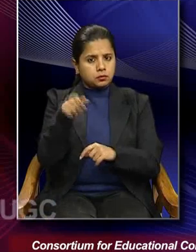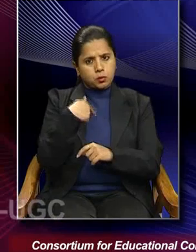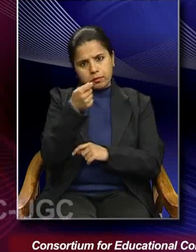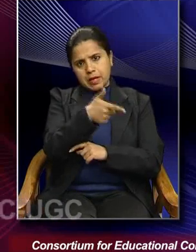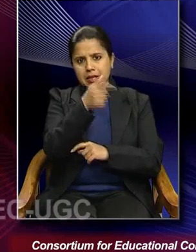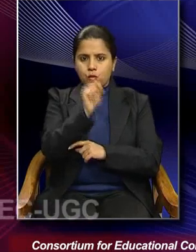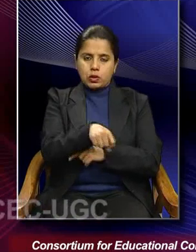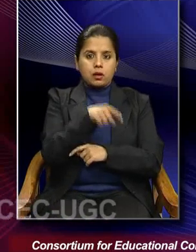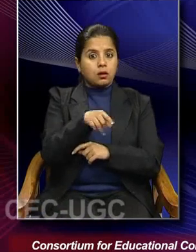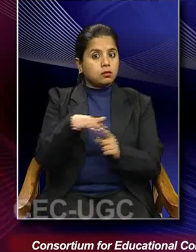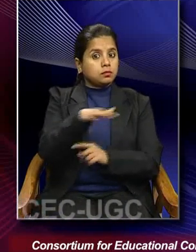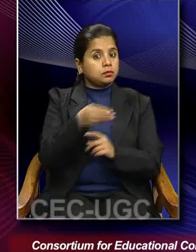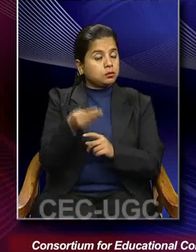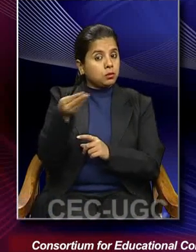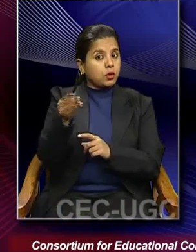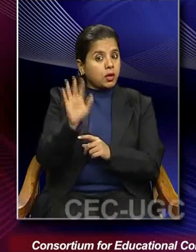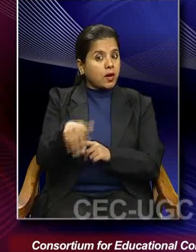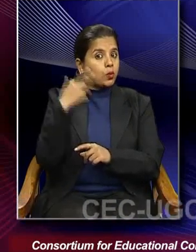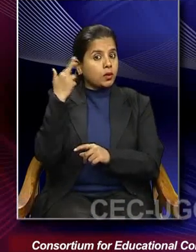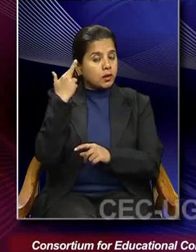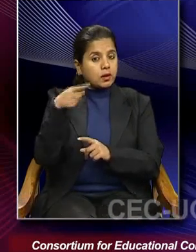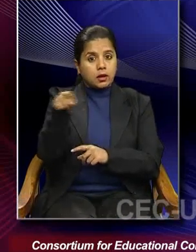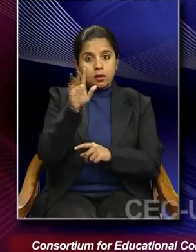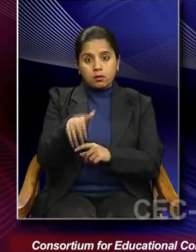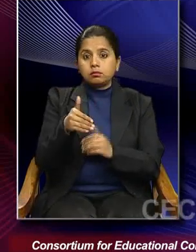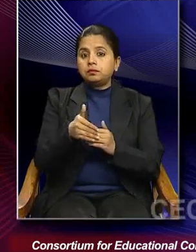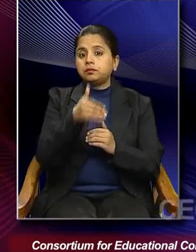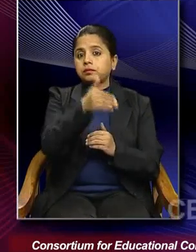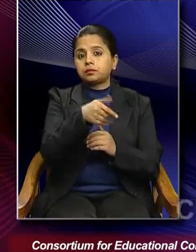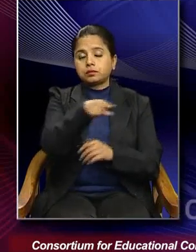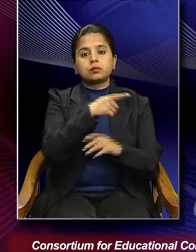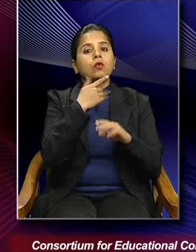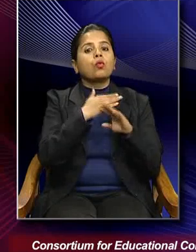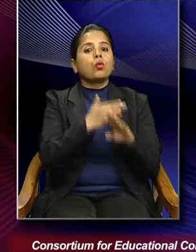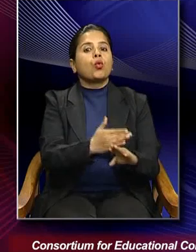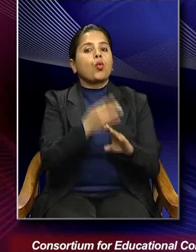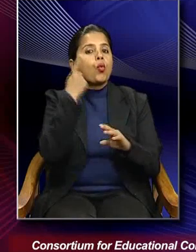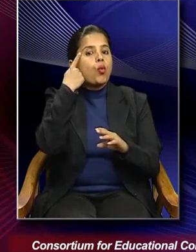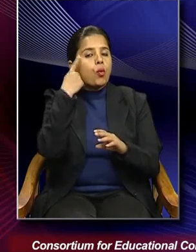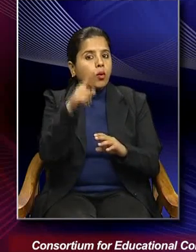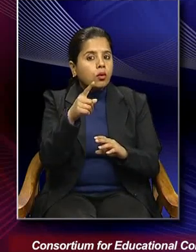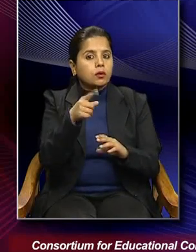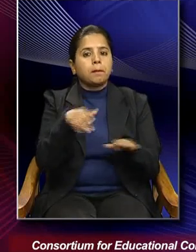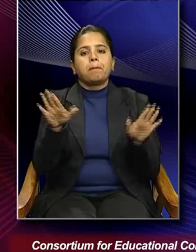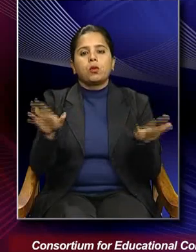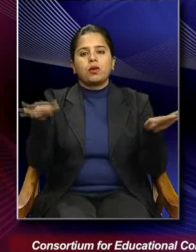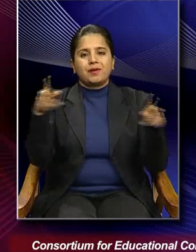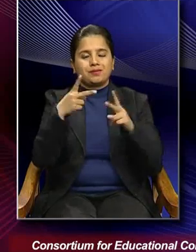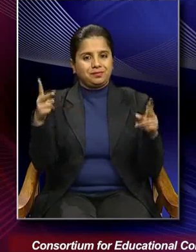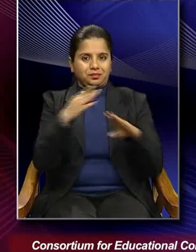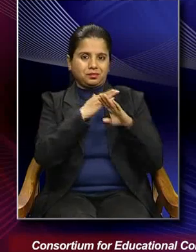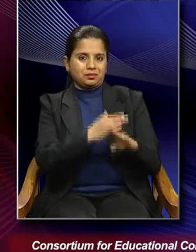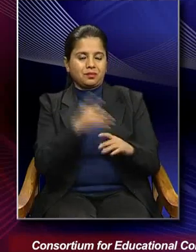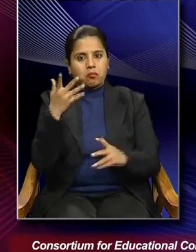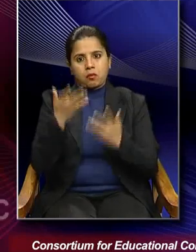given the condition that they are towards preserving the bird, then